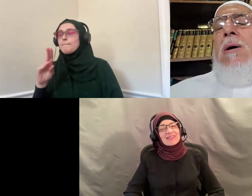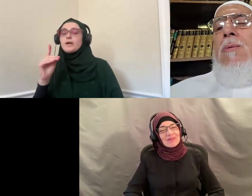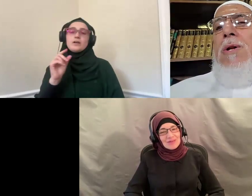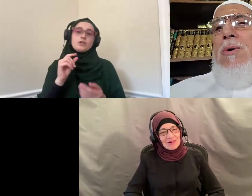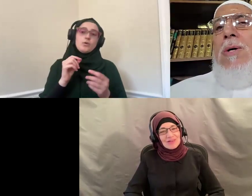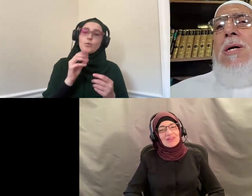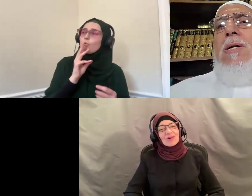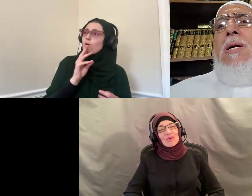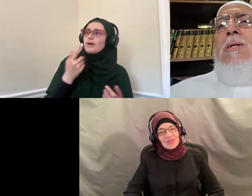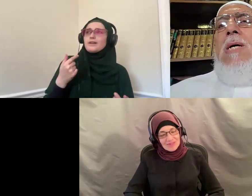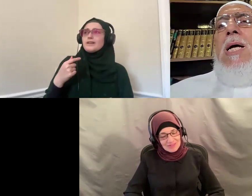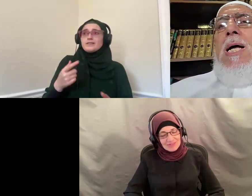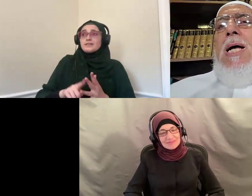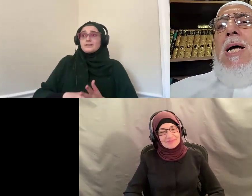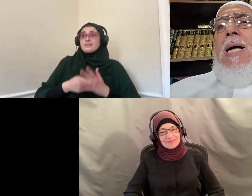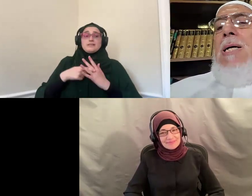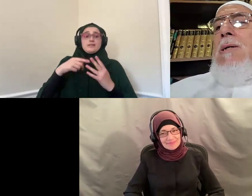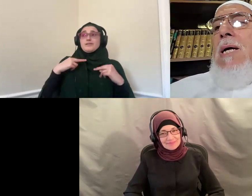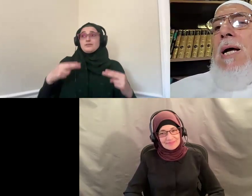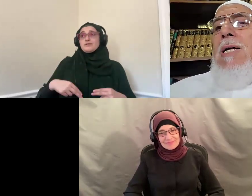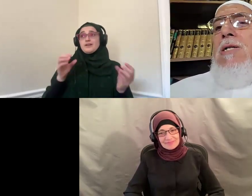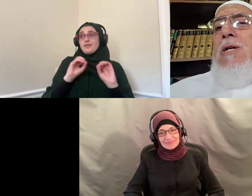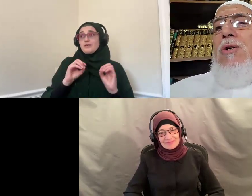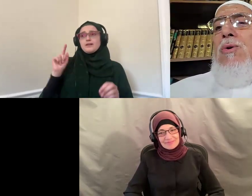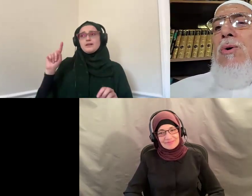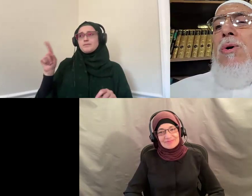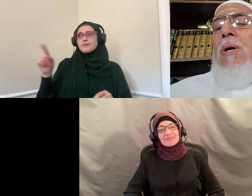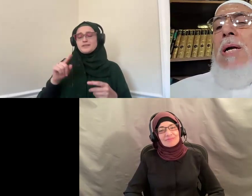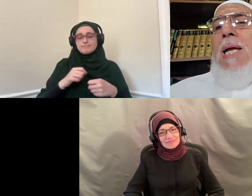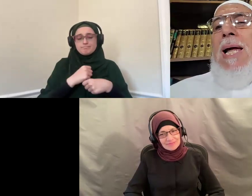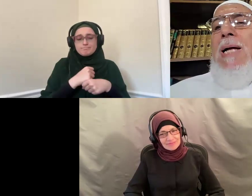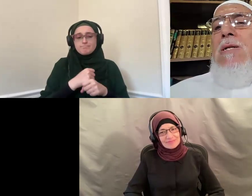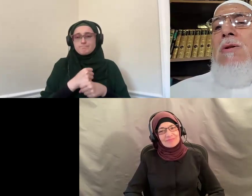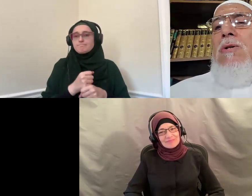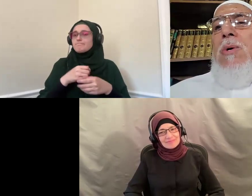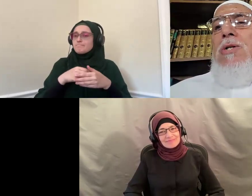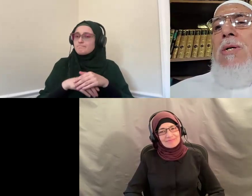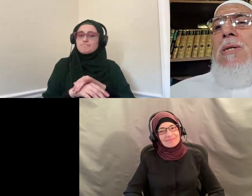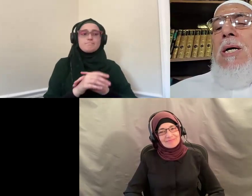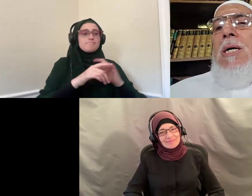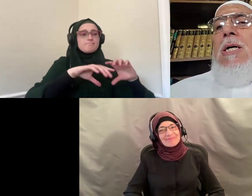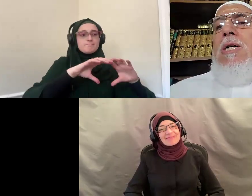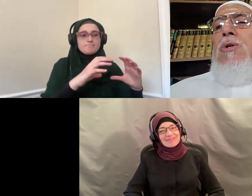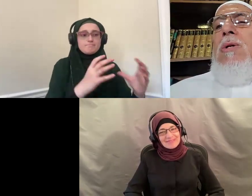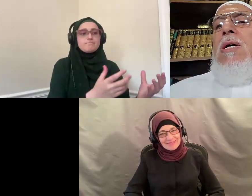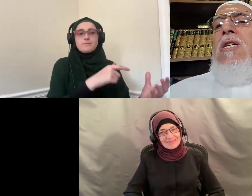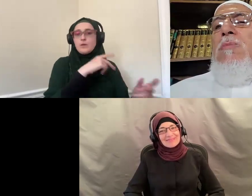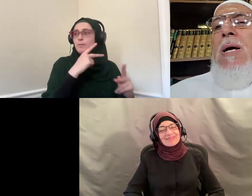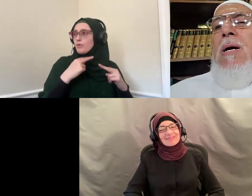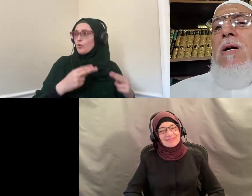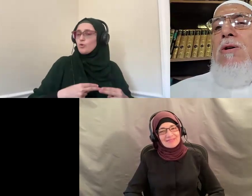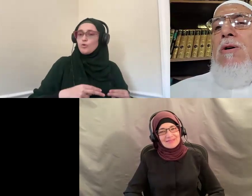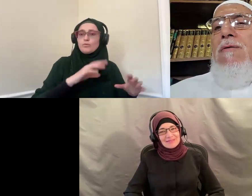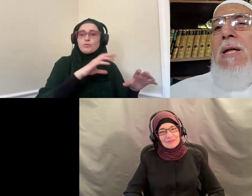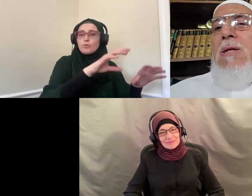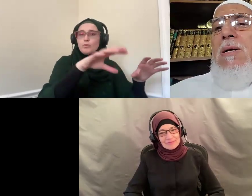nothing when you created us. And as you go on and answer those questions, it should